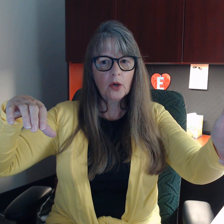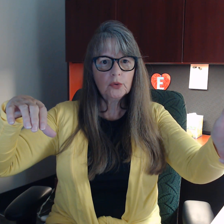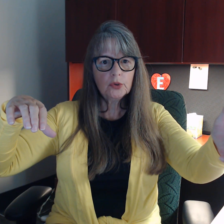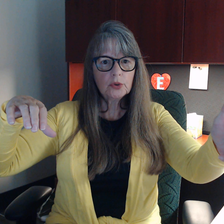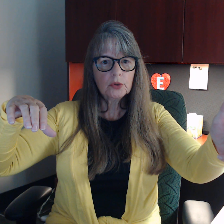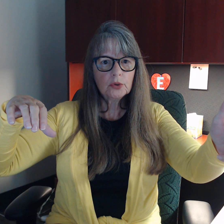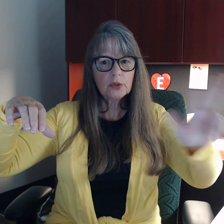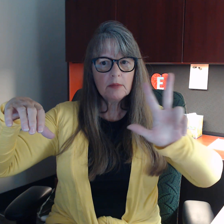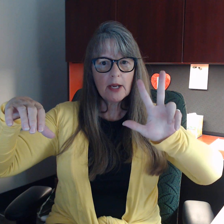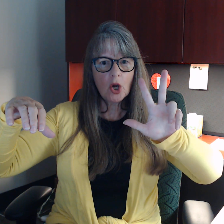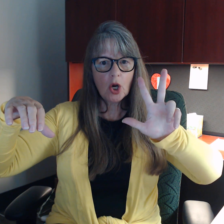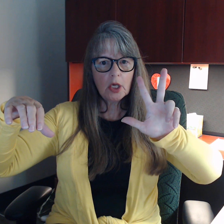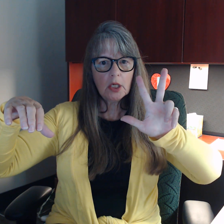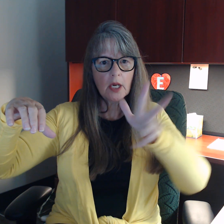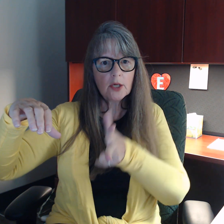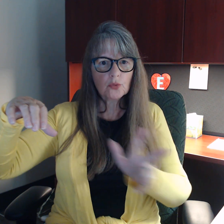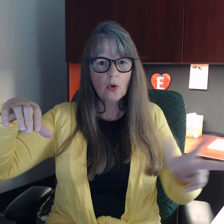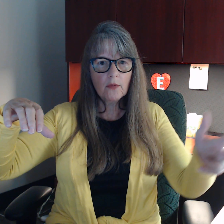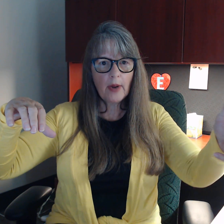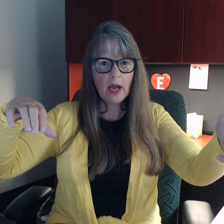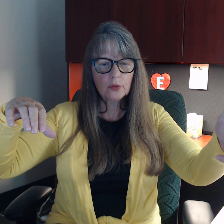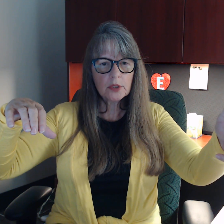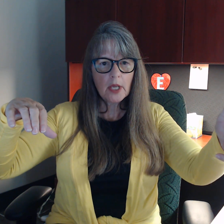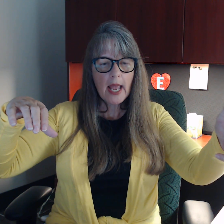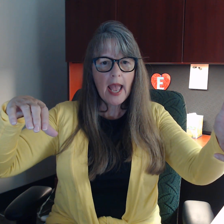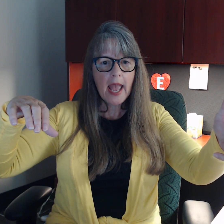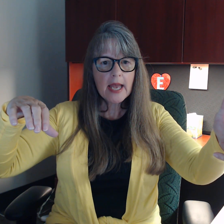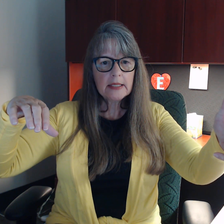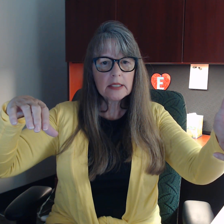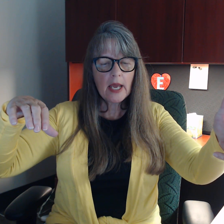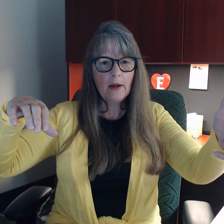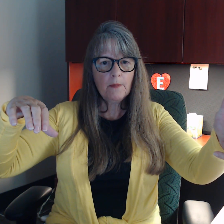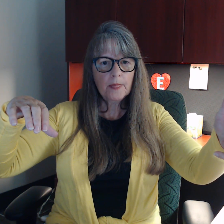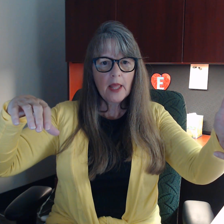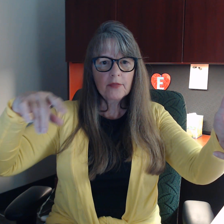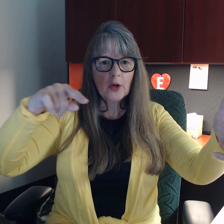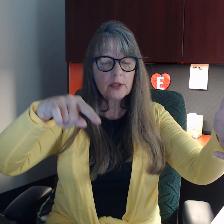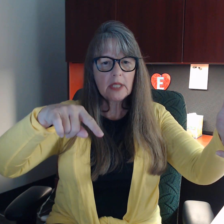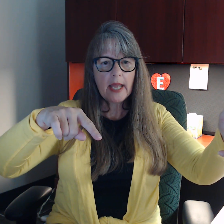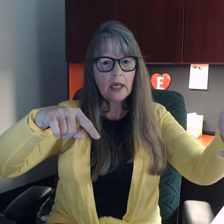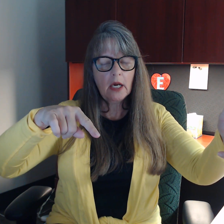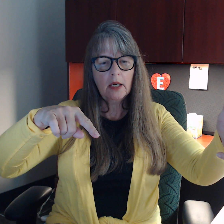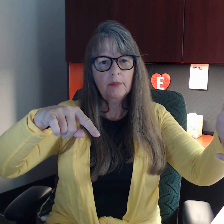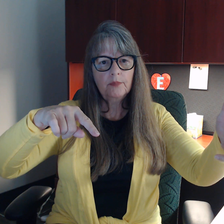around, see my car, I drove around, and there was like